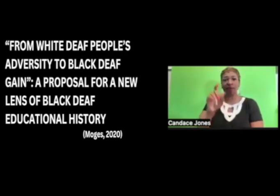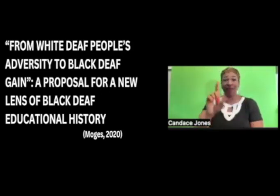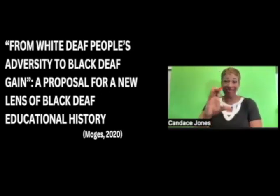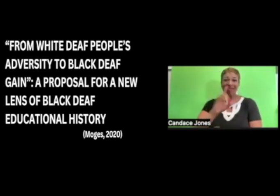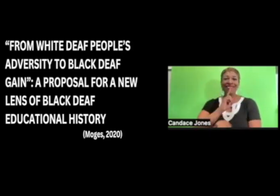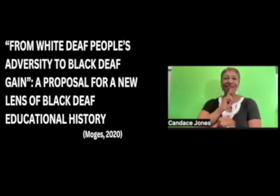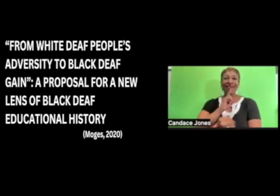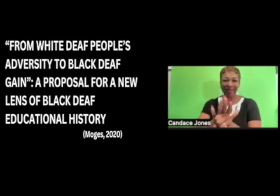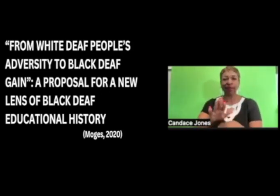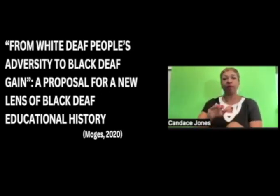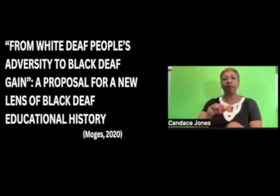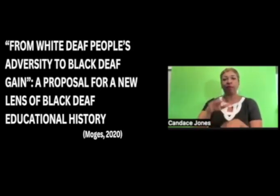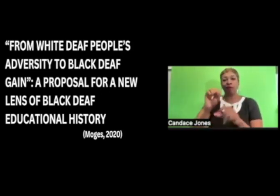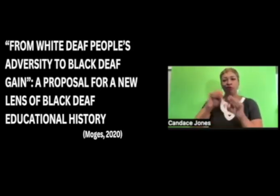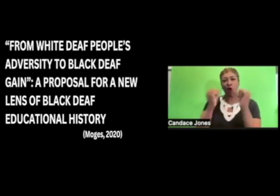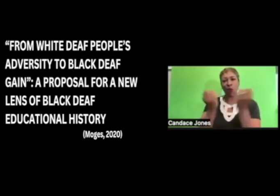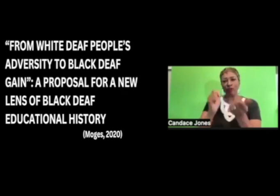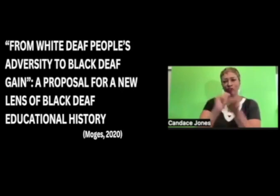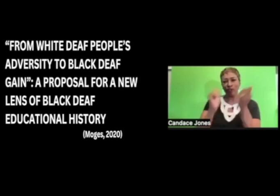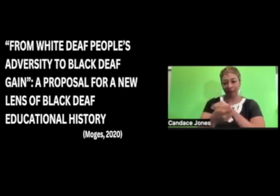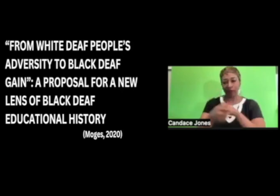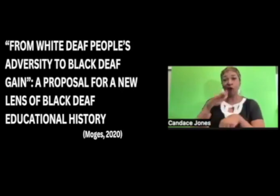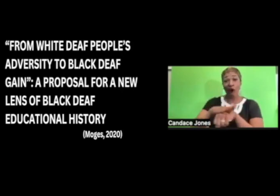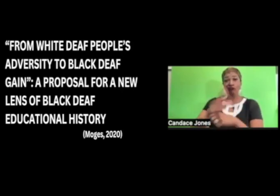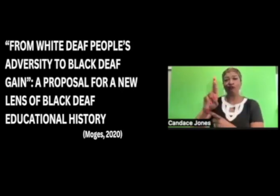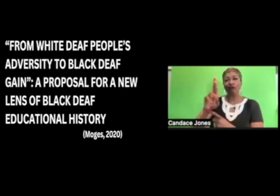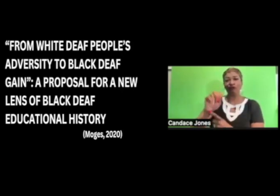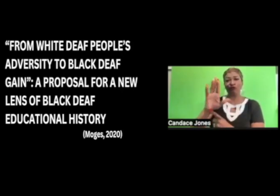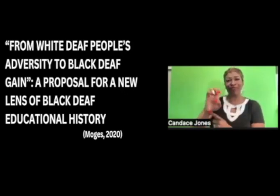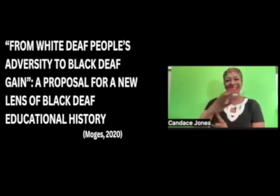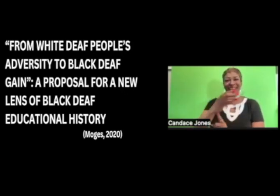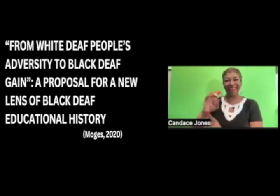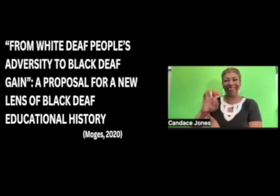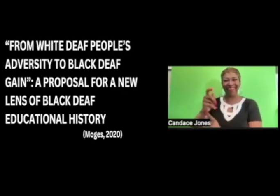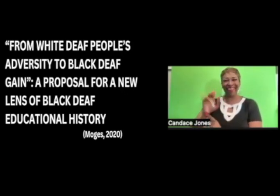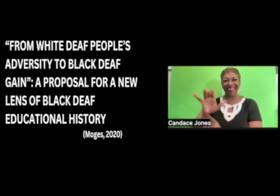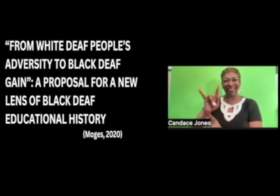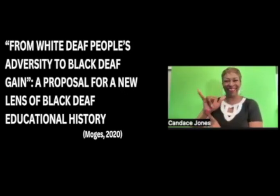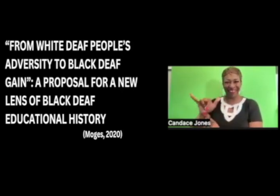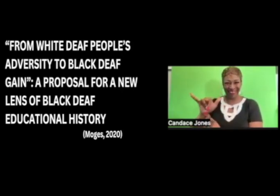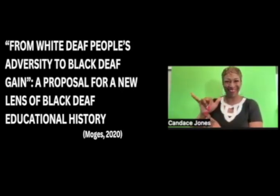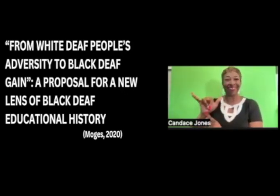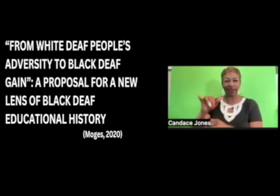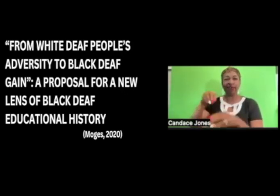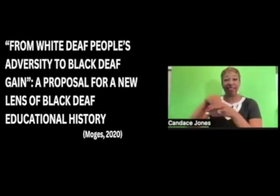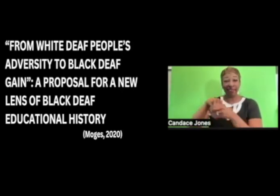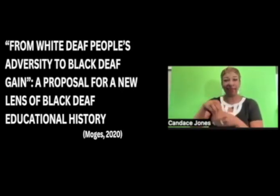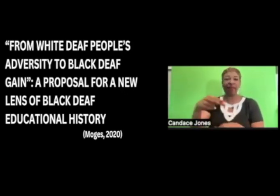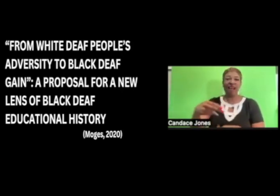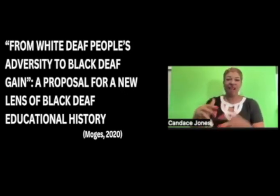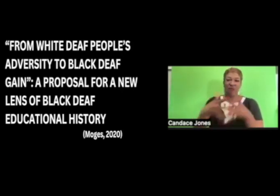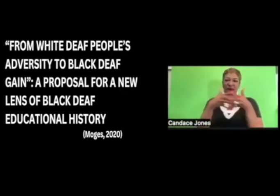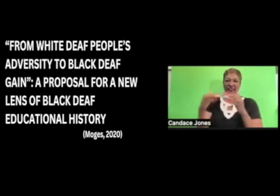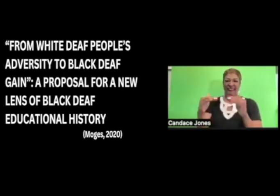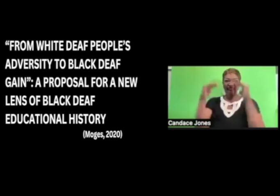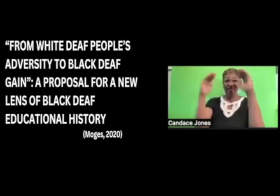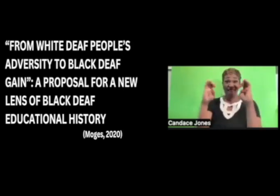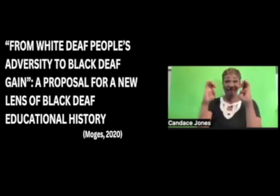It was in the Justice Court article for social change about race and ethnicity